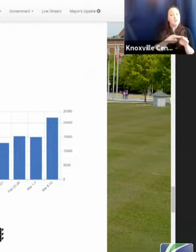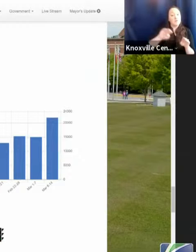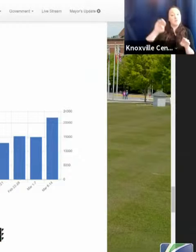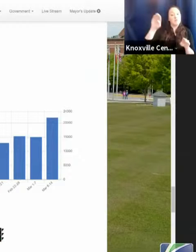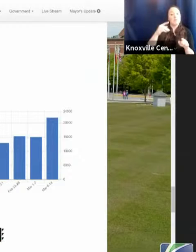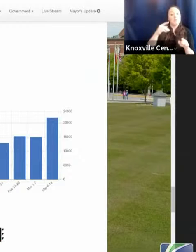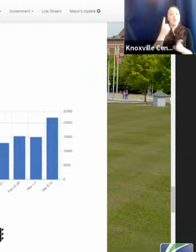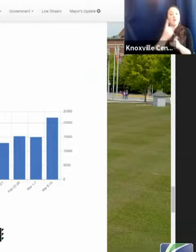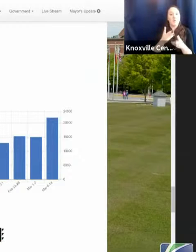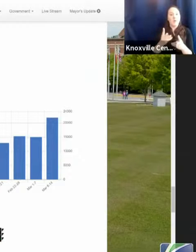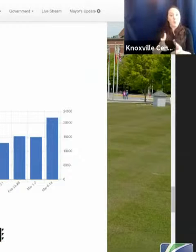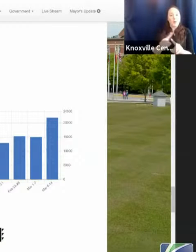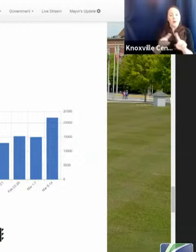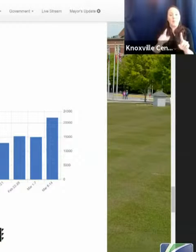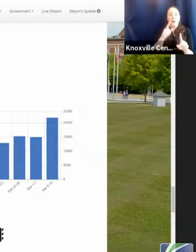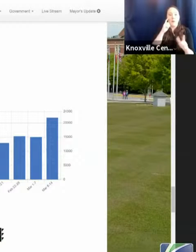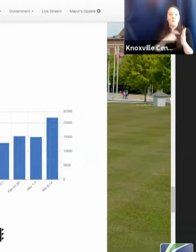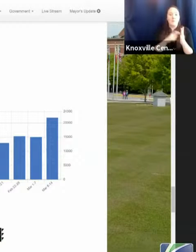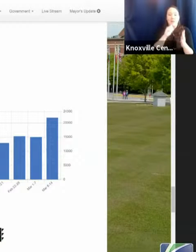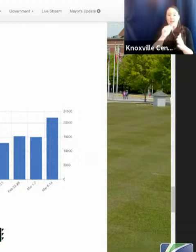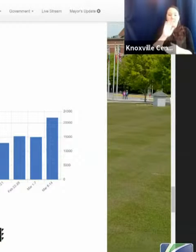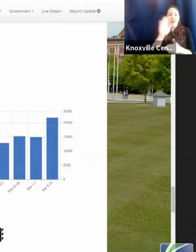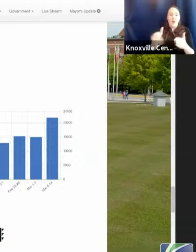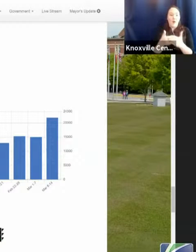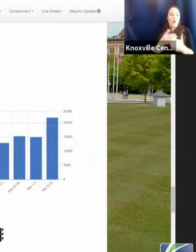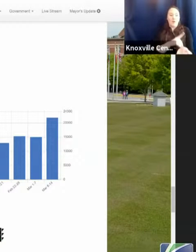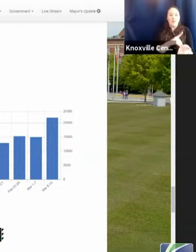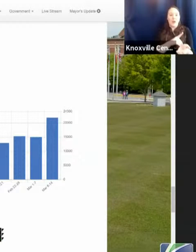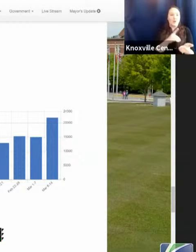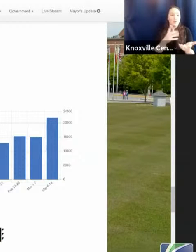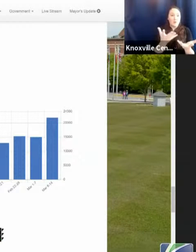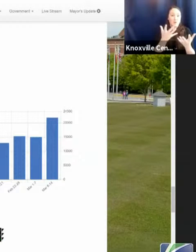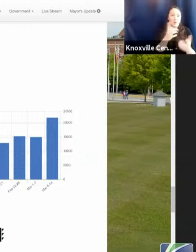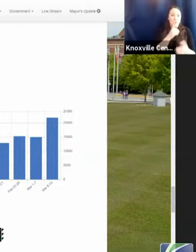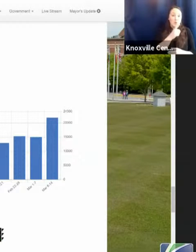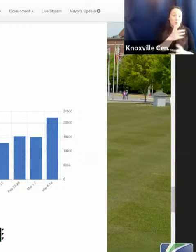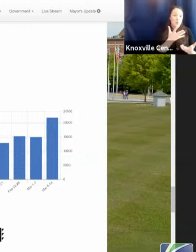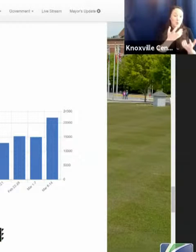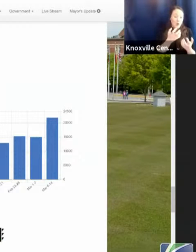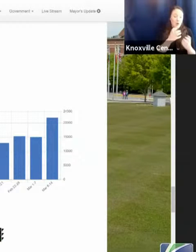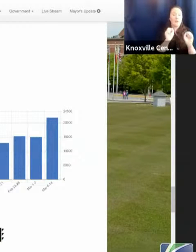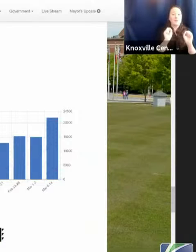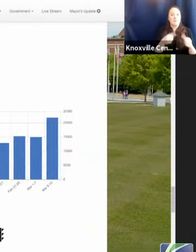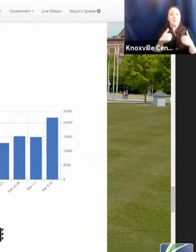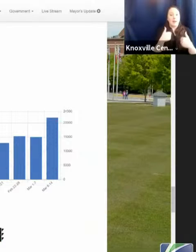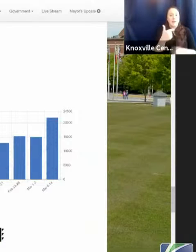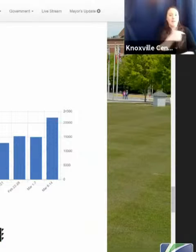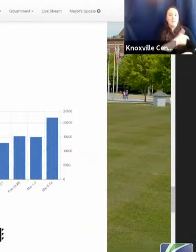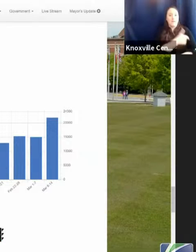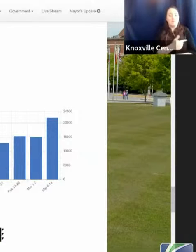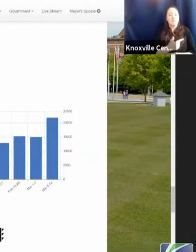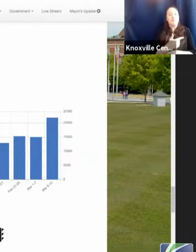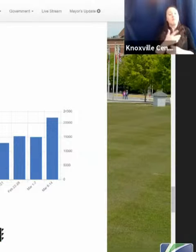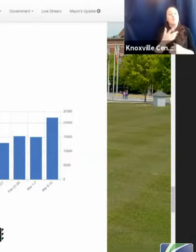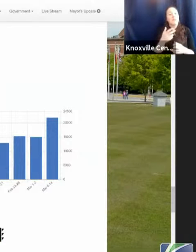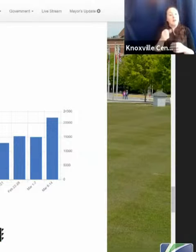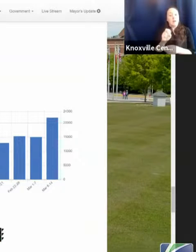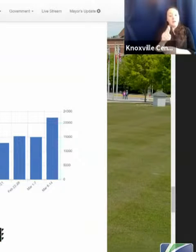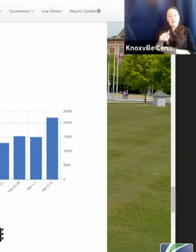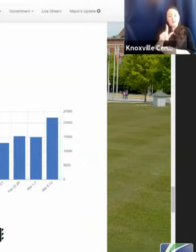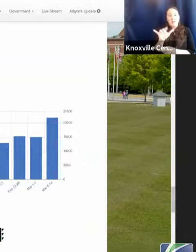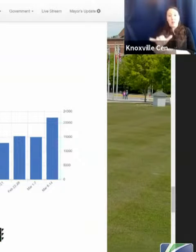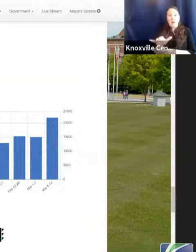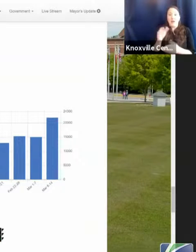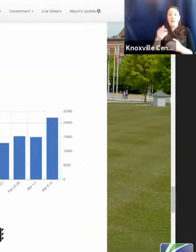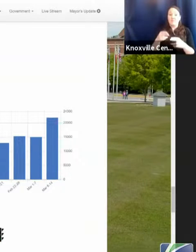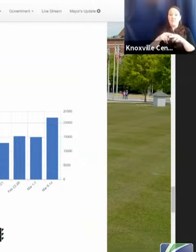we recognize that not every provider who wants vaccine is able to receive it. While supply is increasing and access is improving,